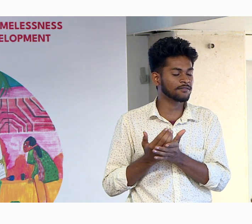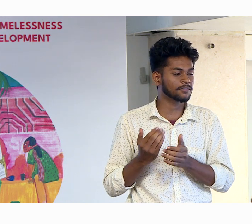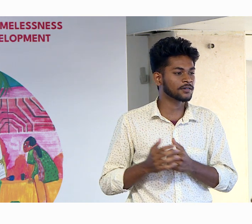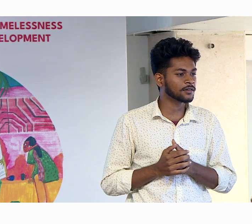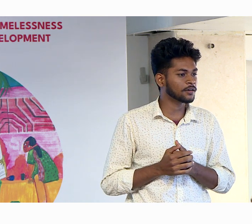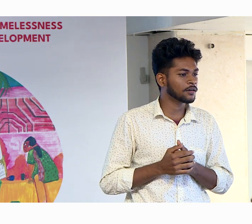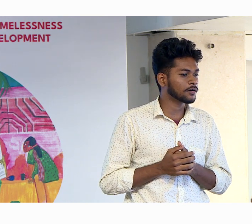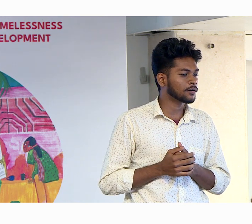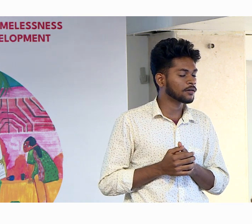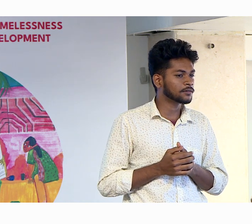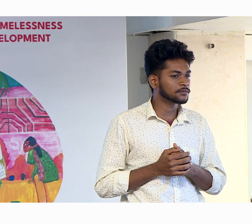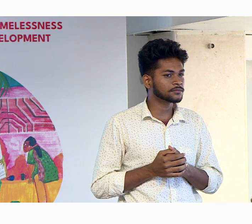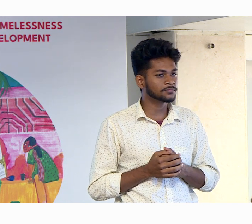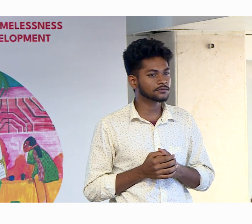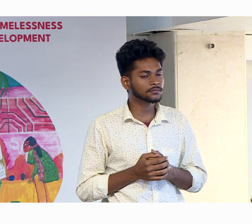by